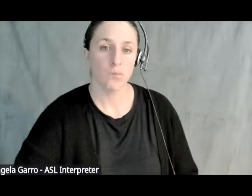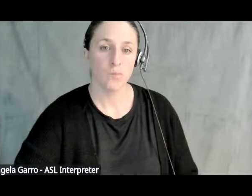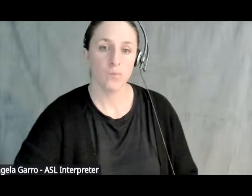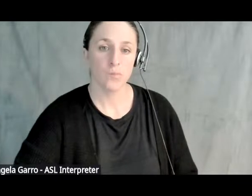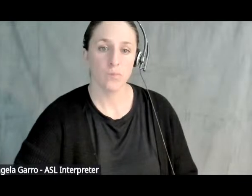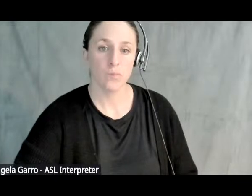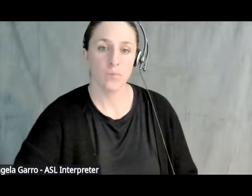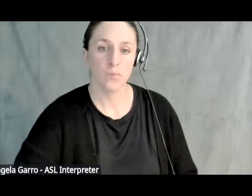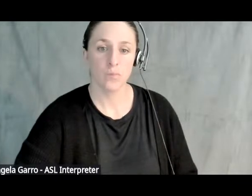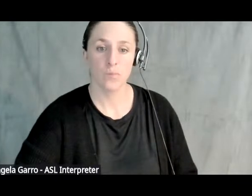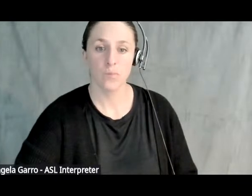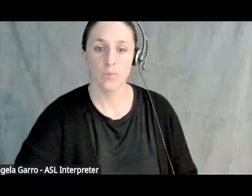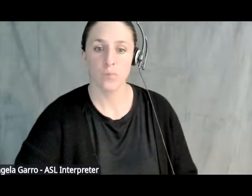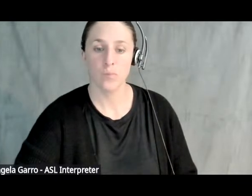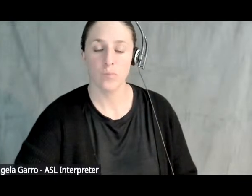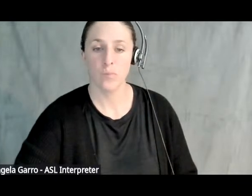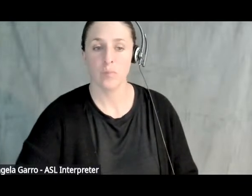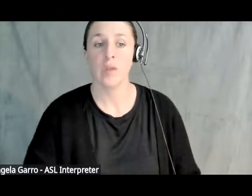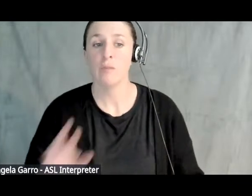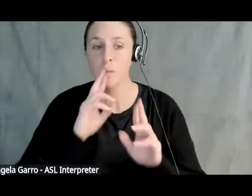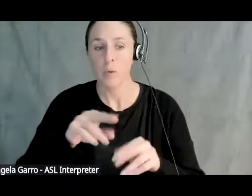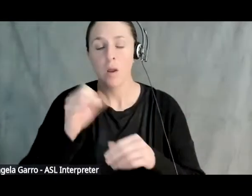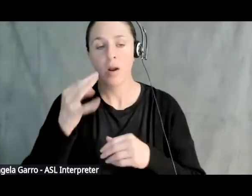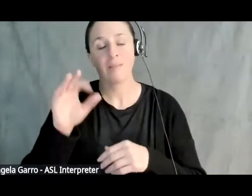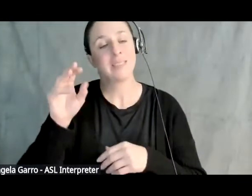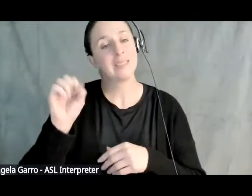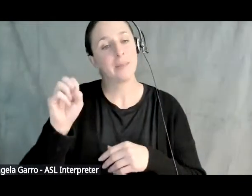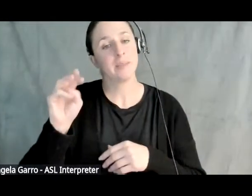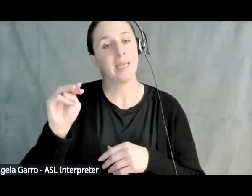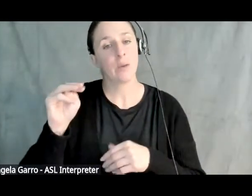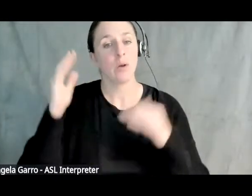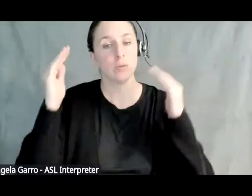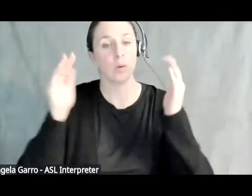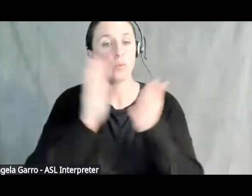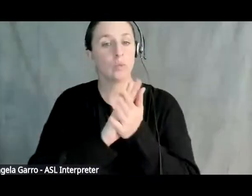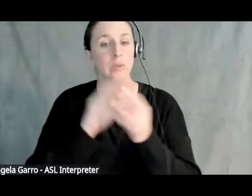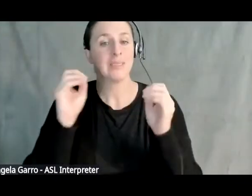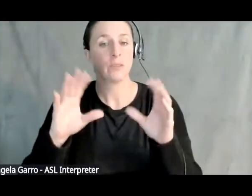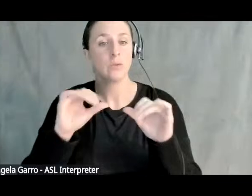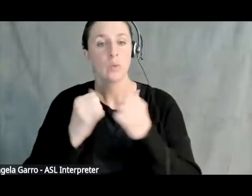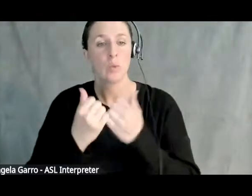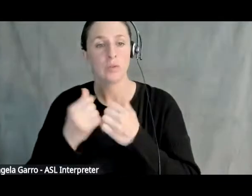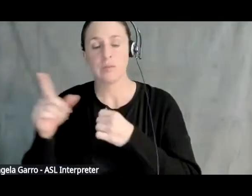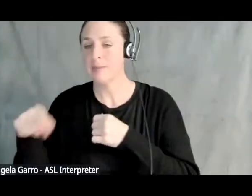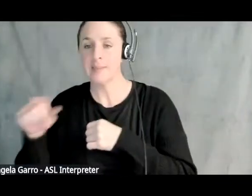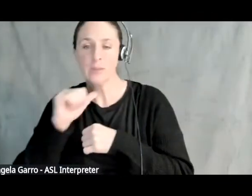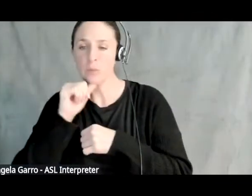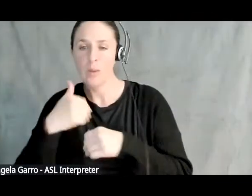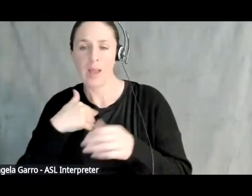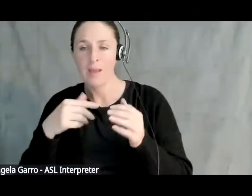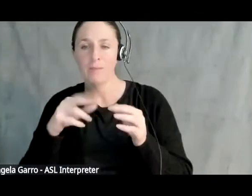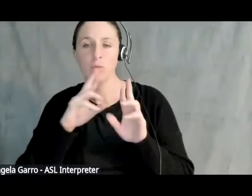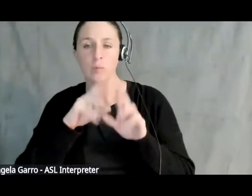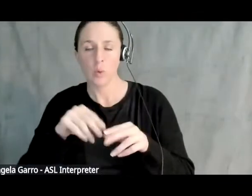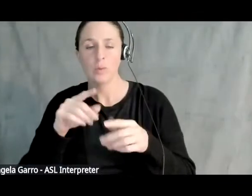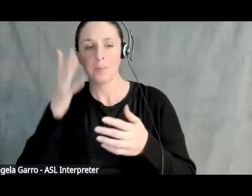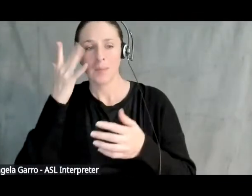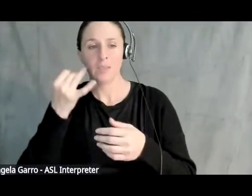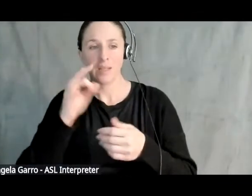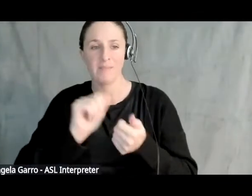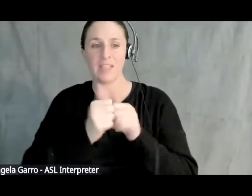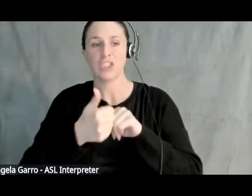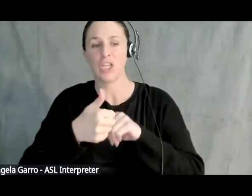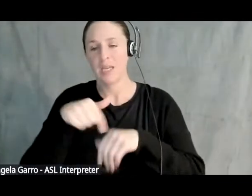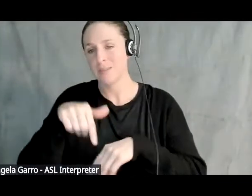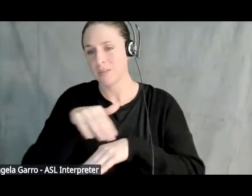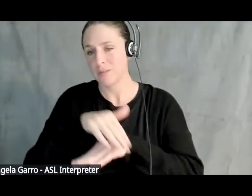Report of the San Mateo Adult School Teachers Association. They won't have a report due to the change in the evening tonight.